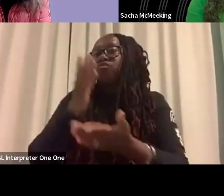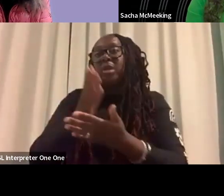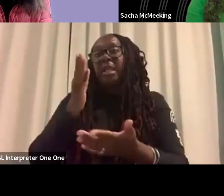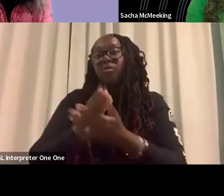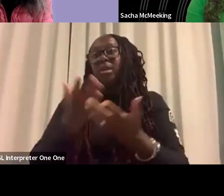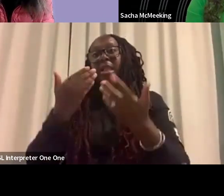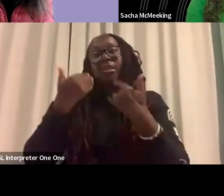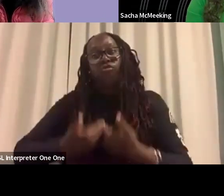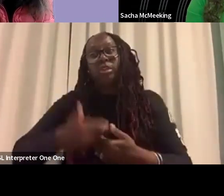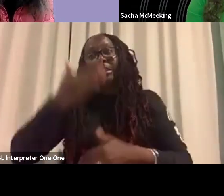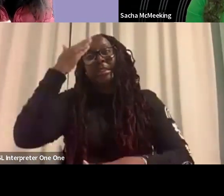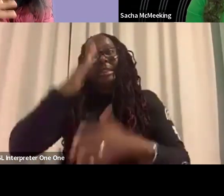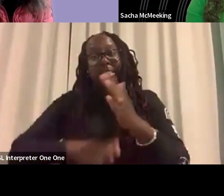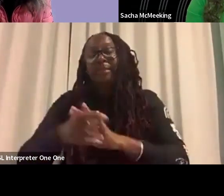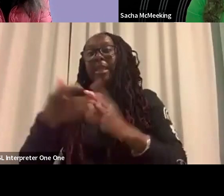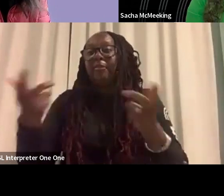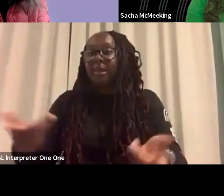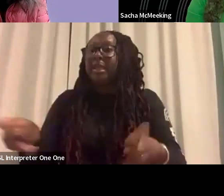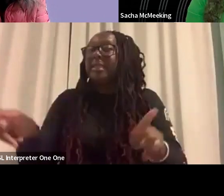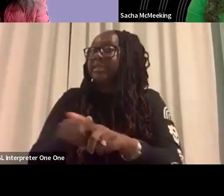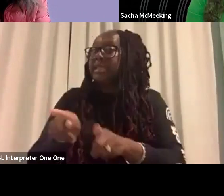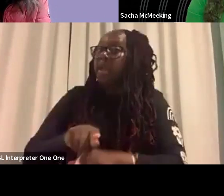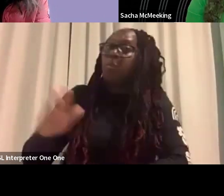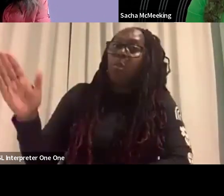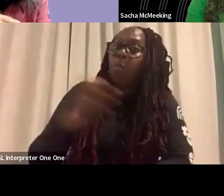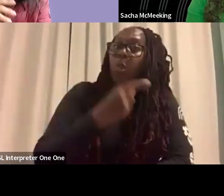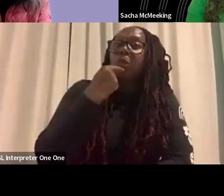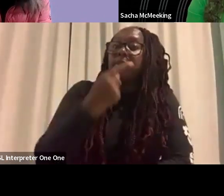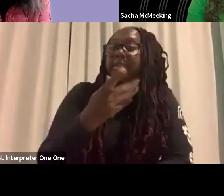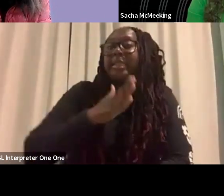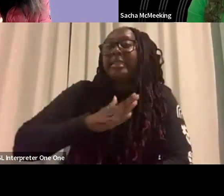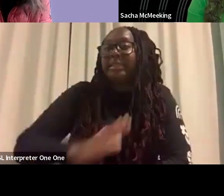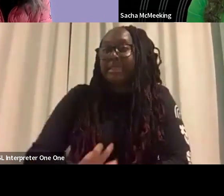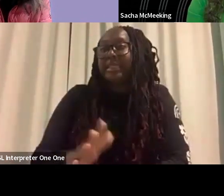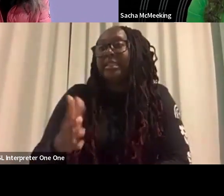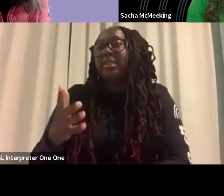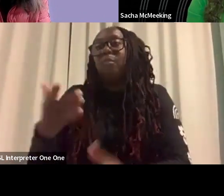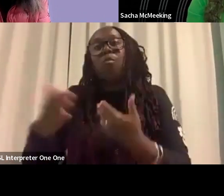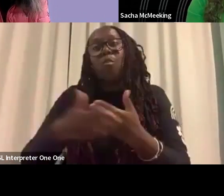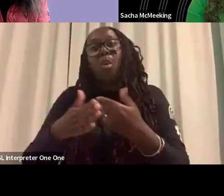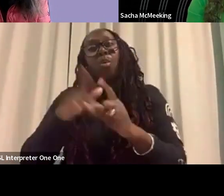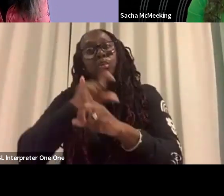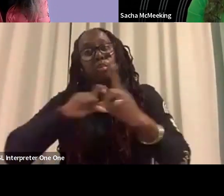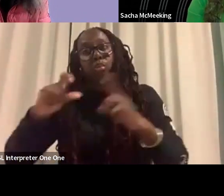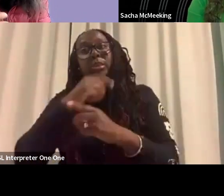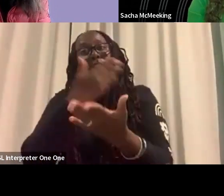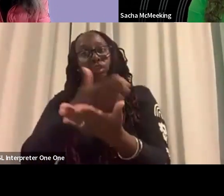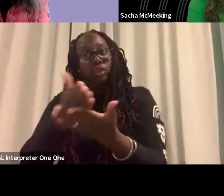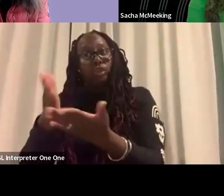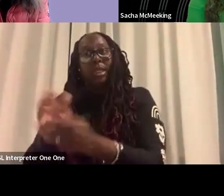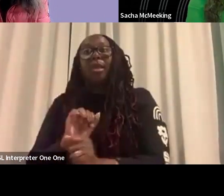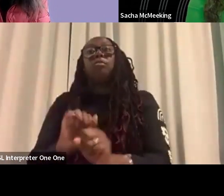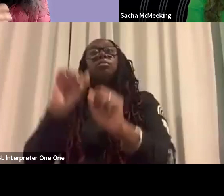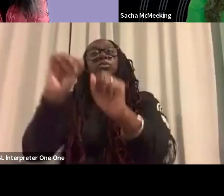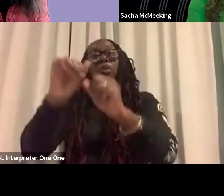experiences. And as Natalie, Margaret, and everyone said that we really need a more community to share your